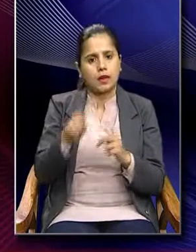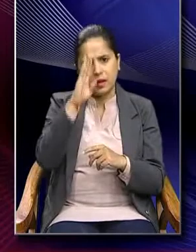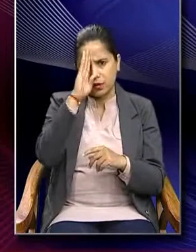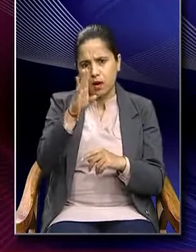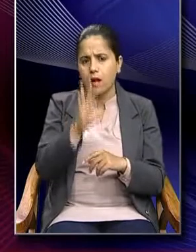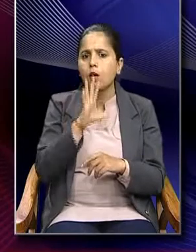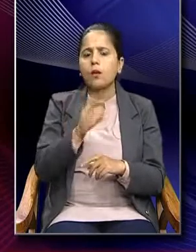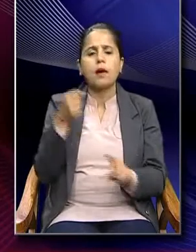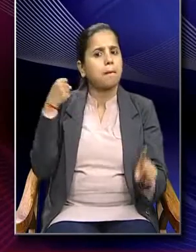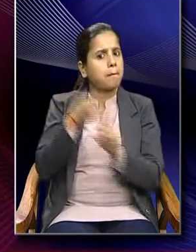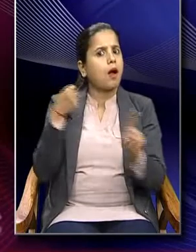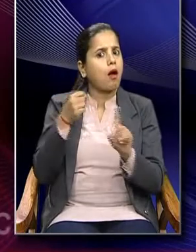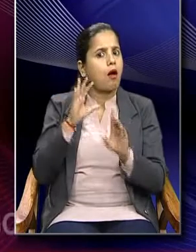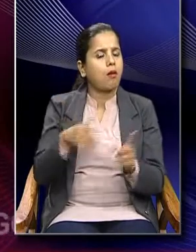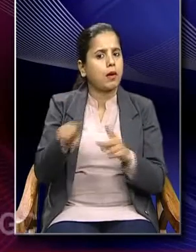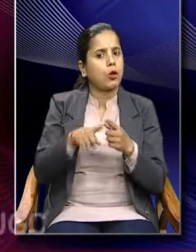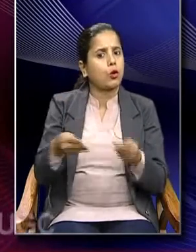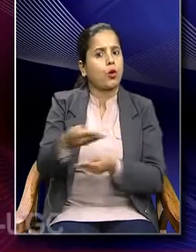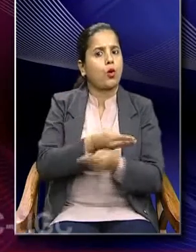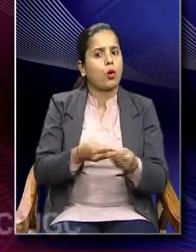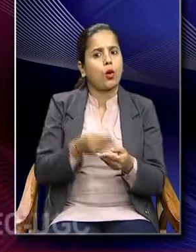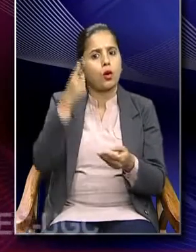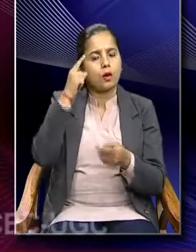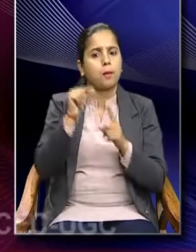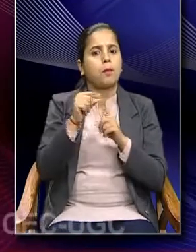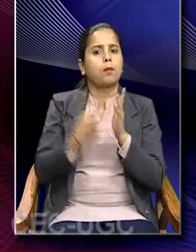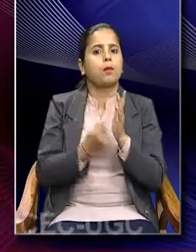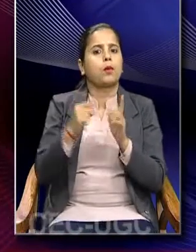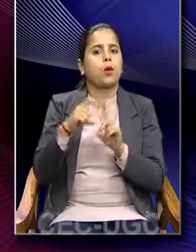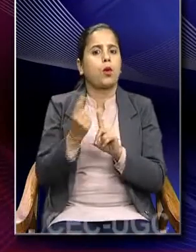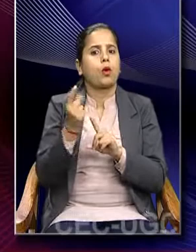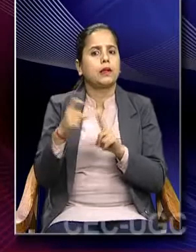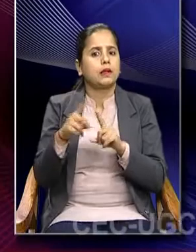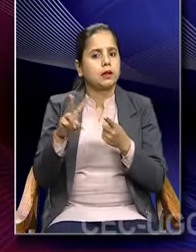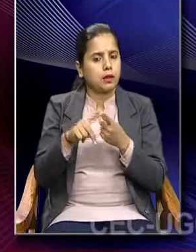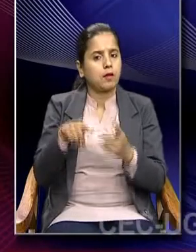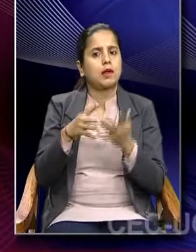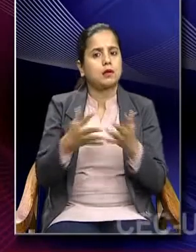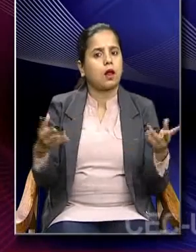an impact on the economic productive side of dependent countries.